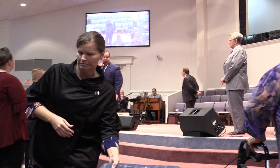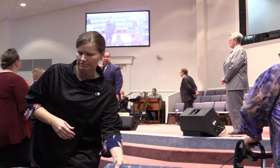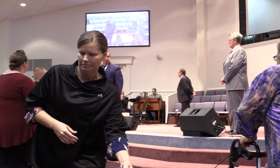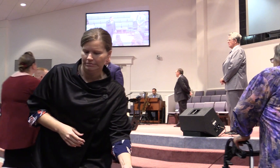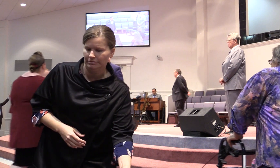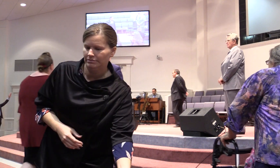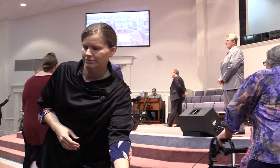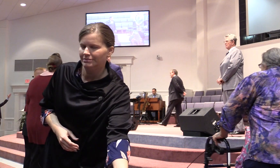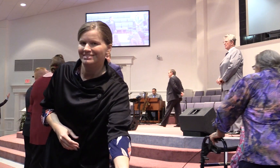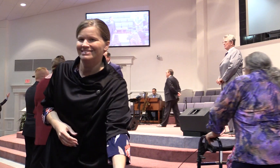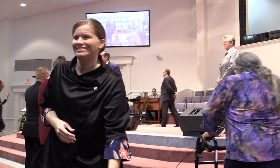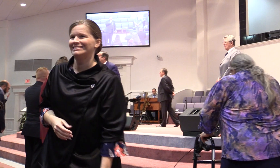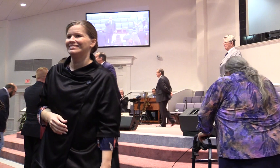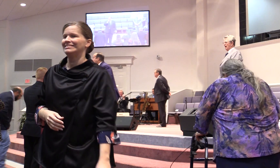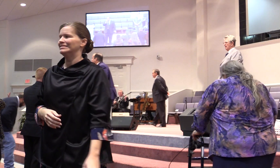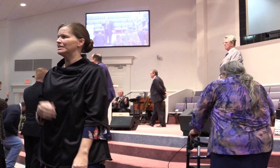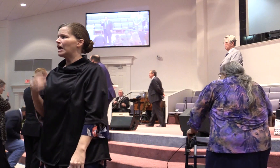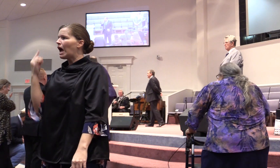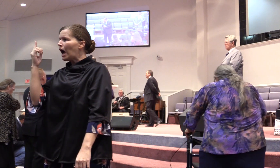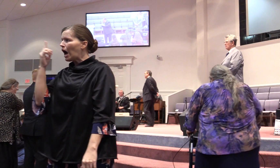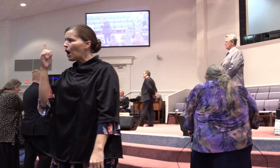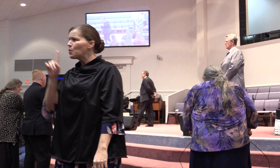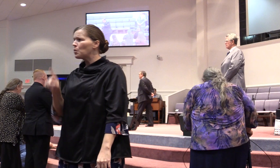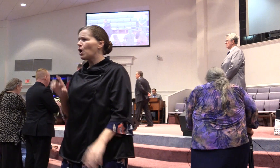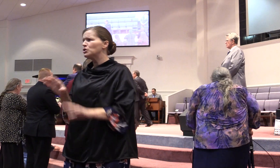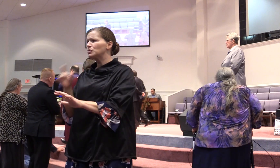rest of them. I wonder if what we ought